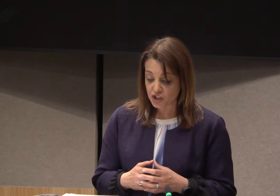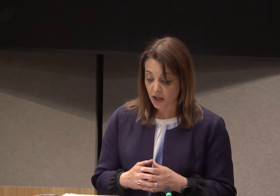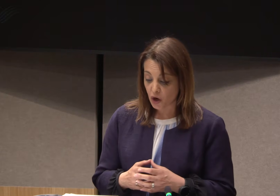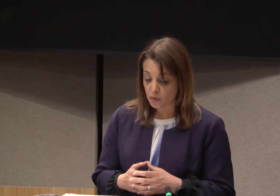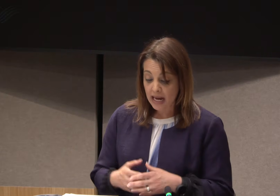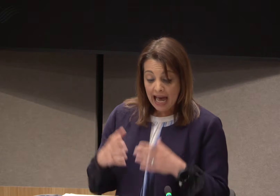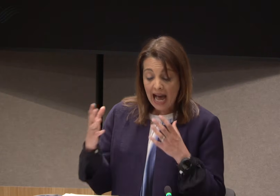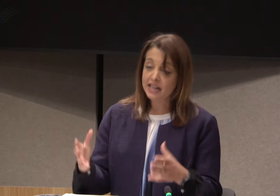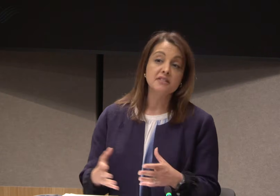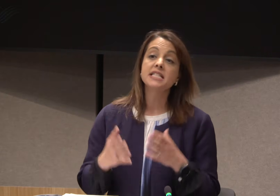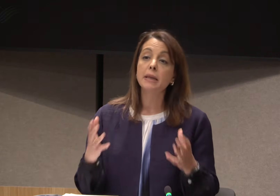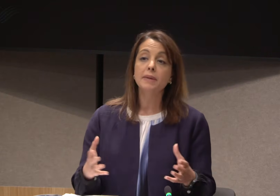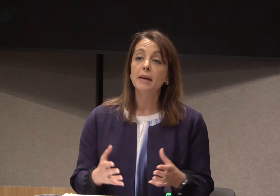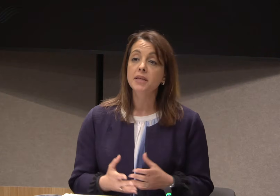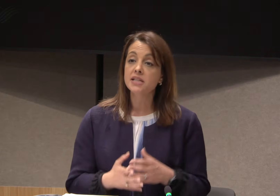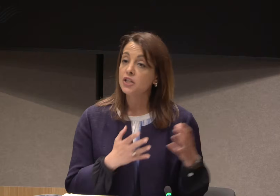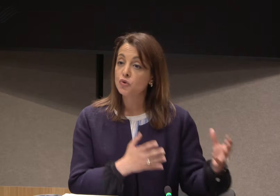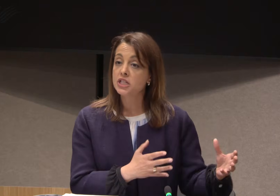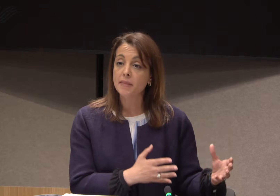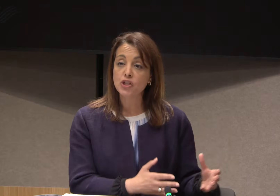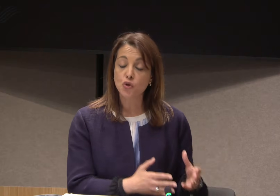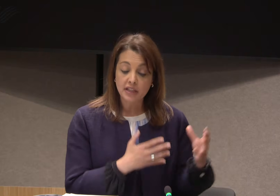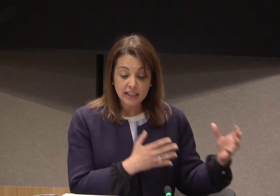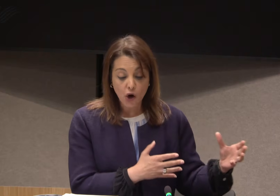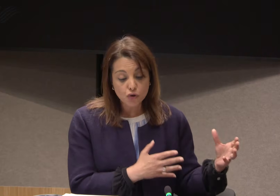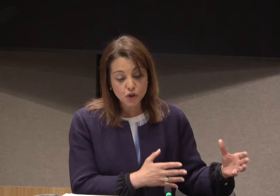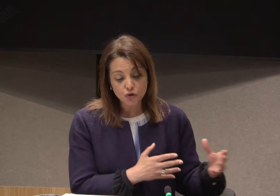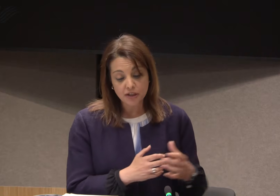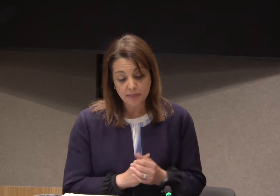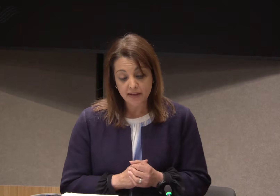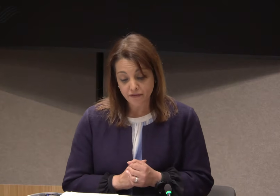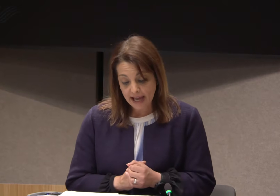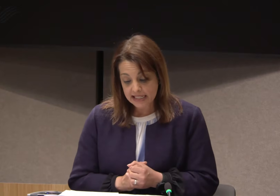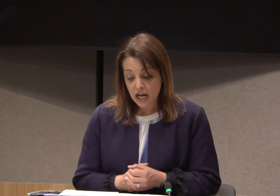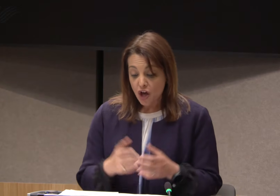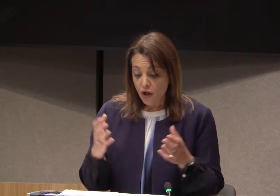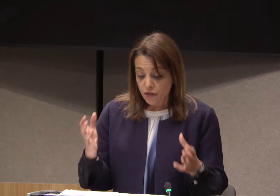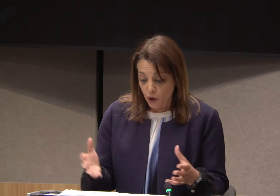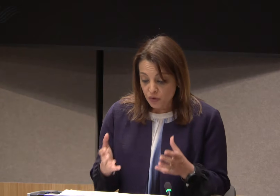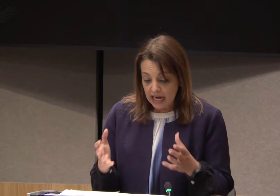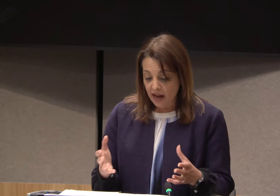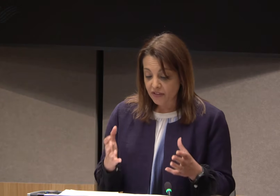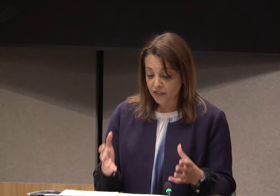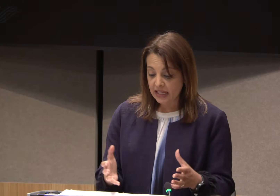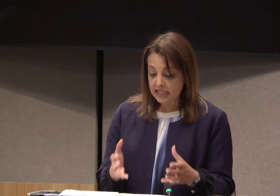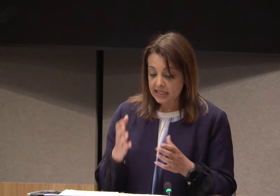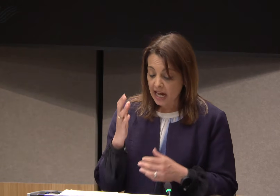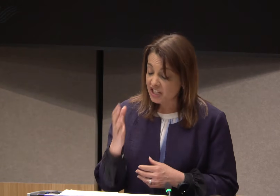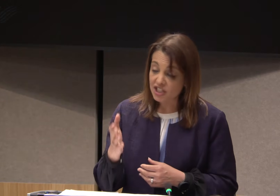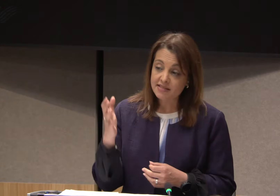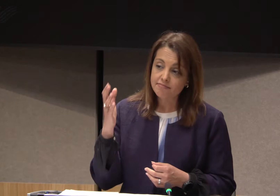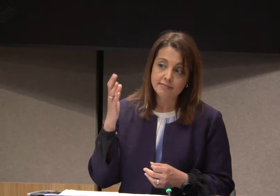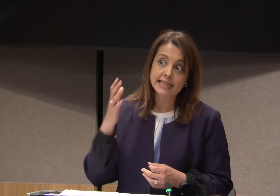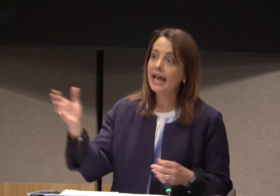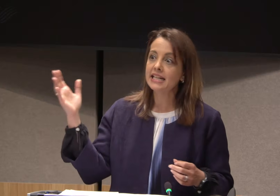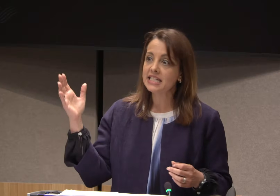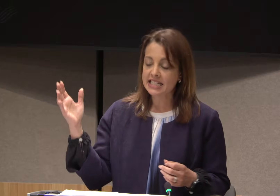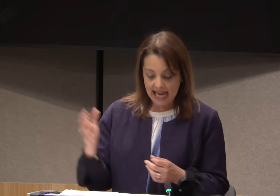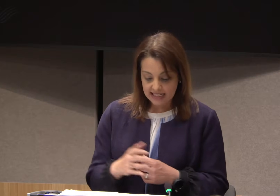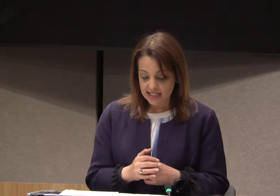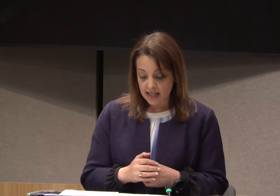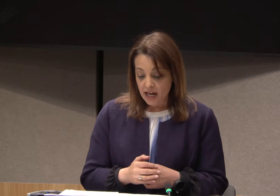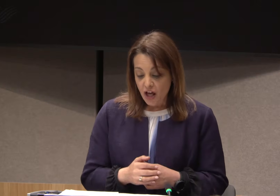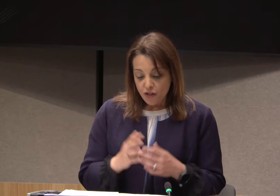their energy at home, adults skipping their meals in order to make sure that their own children are being fed. Those are the things, and just getting